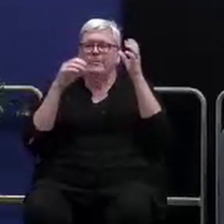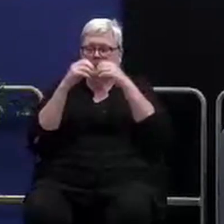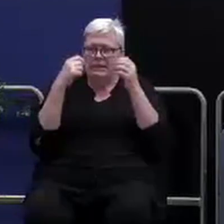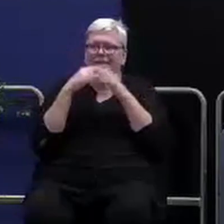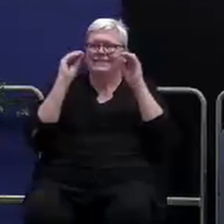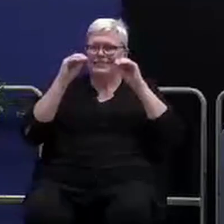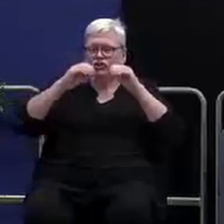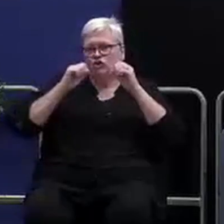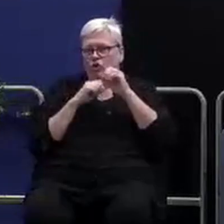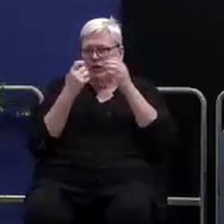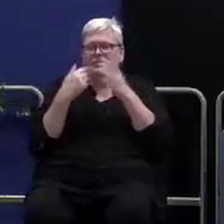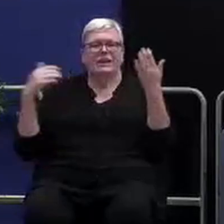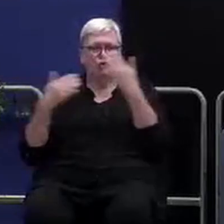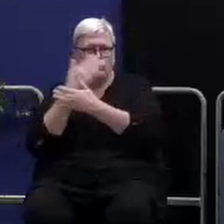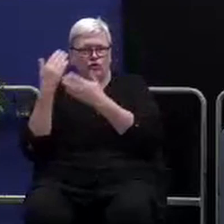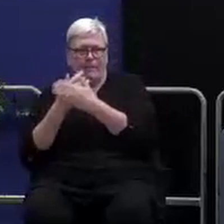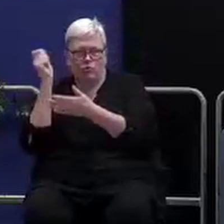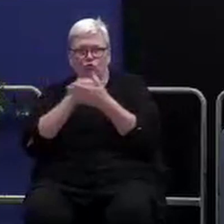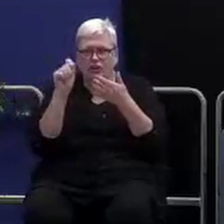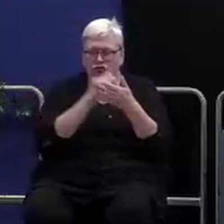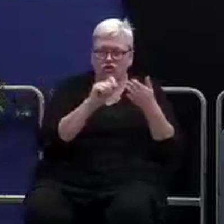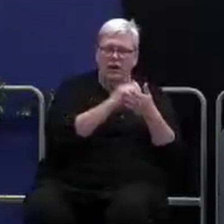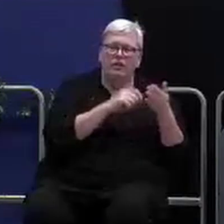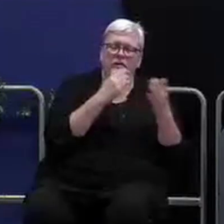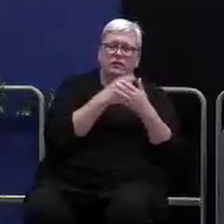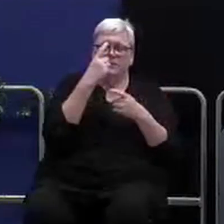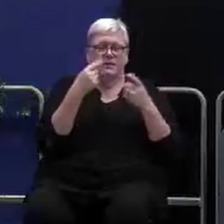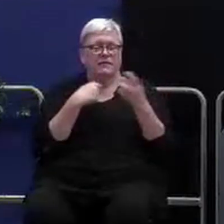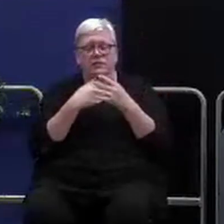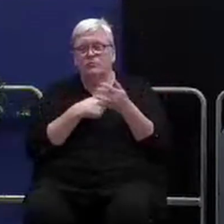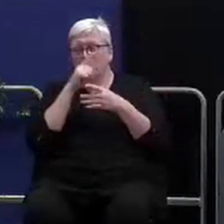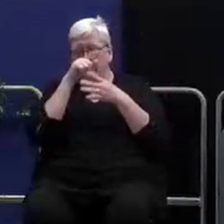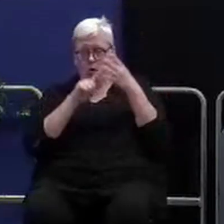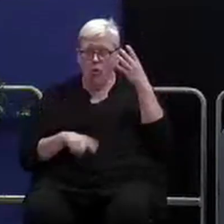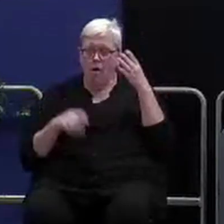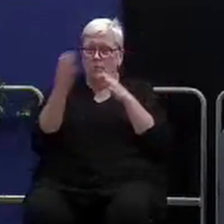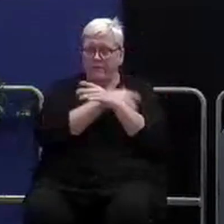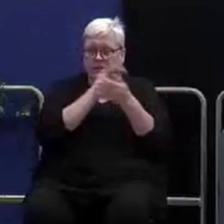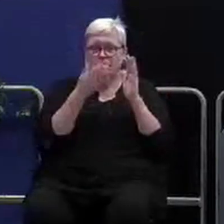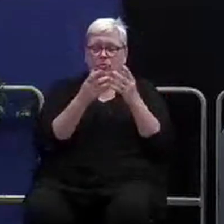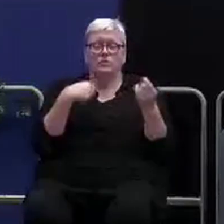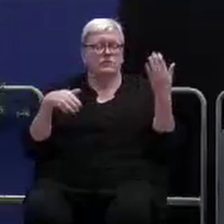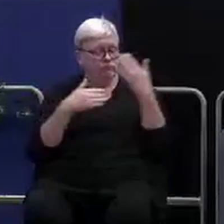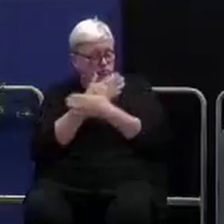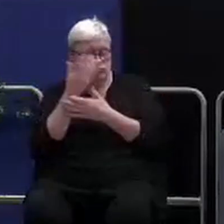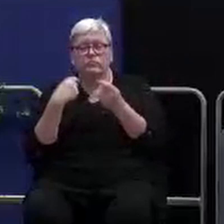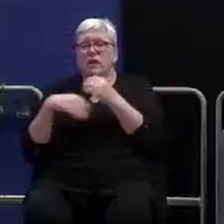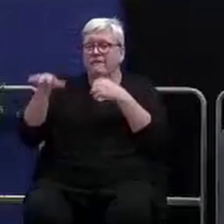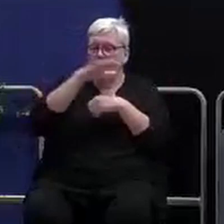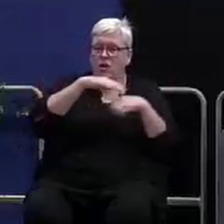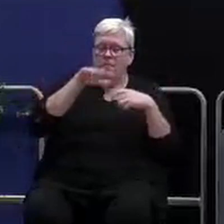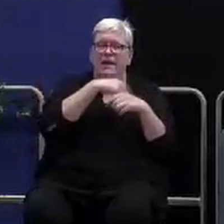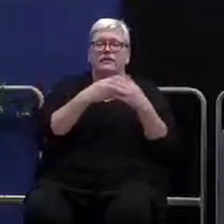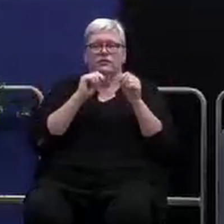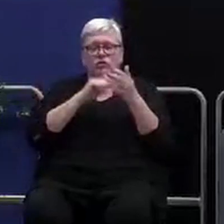he teaches Scottish and contemporary literature. He's the author of 4 previous books, most recently New Forms of Environmental Writing, Gleaning